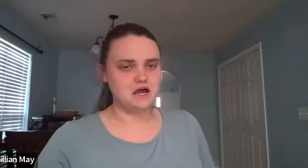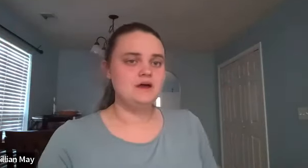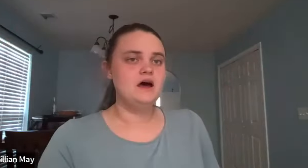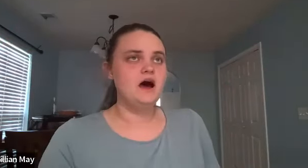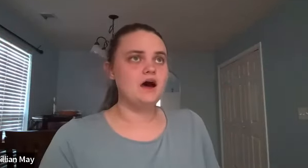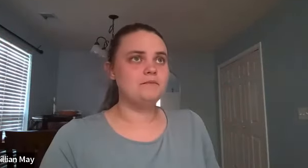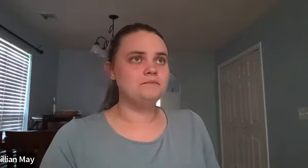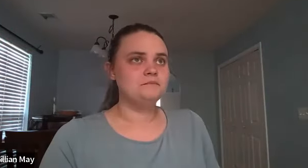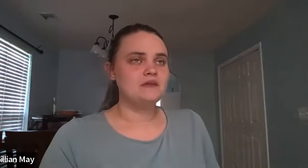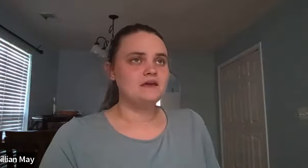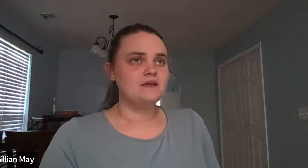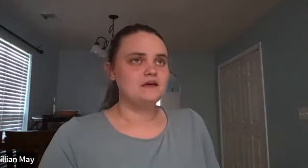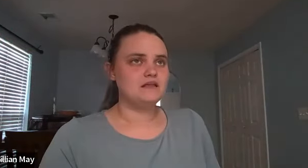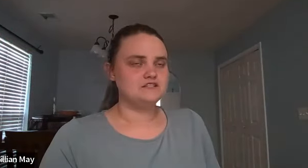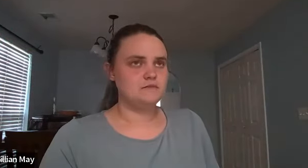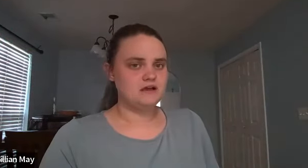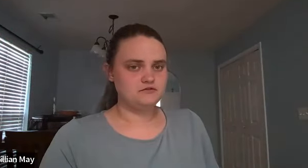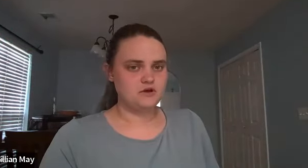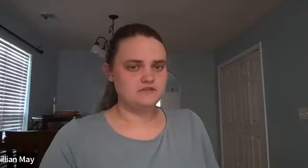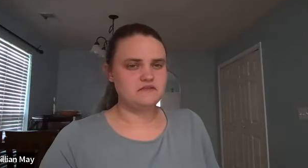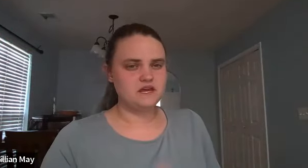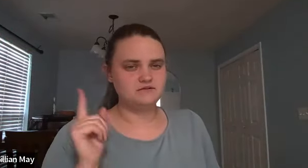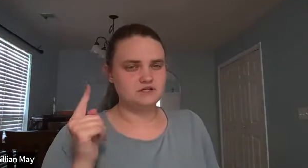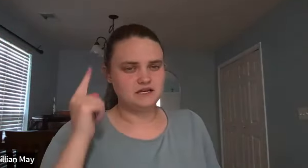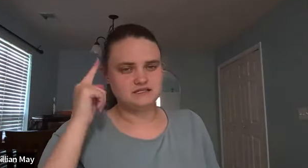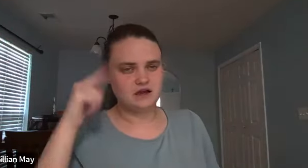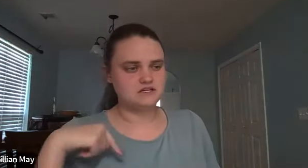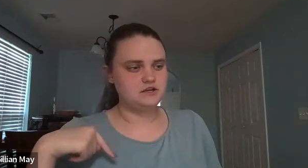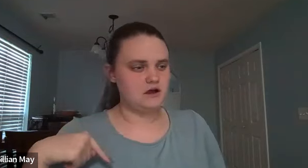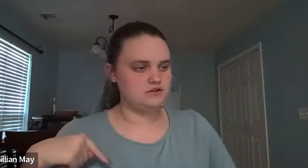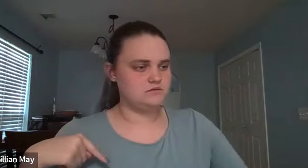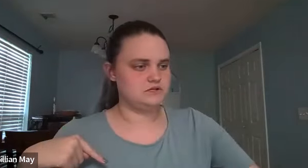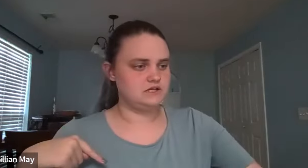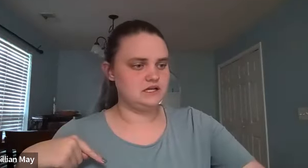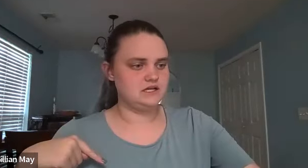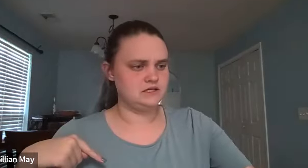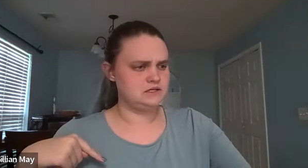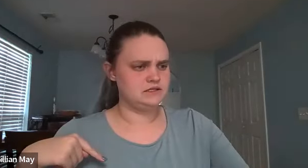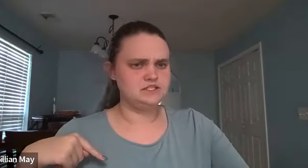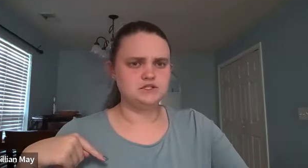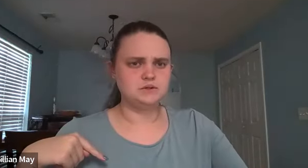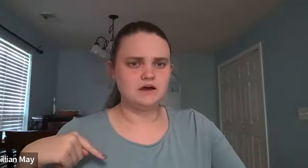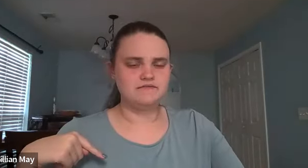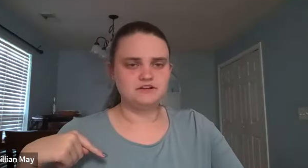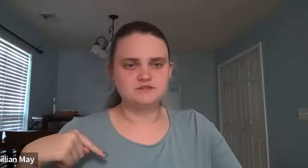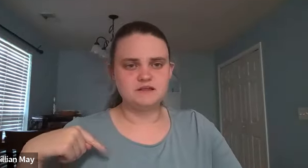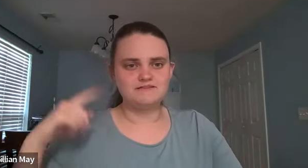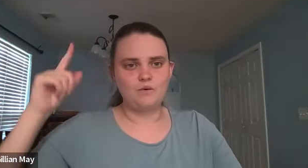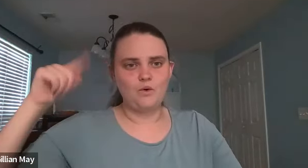time. Let's go back through those. And then I realized I'll tell you how you would do a finger spelling